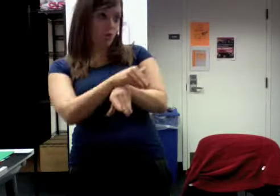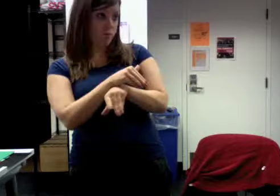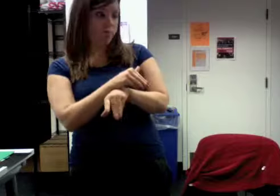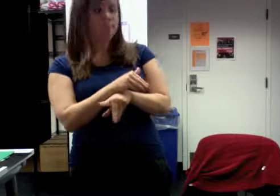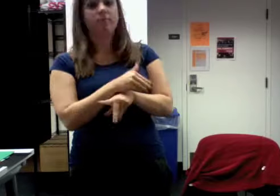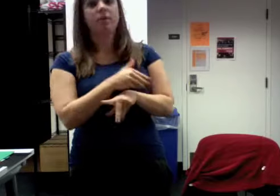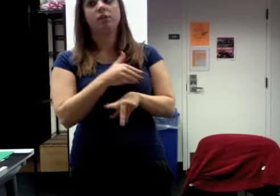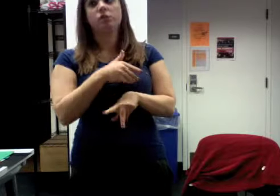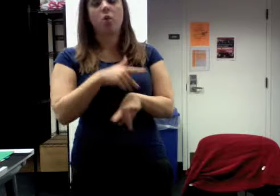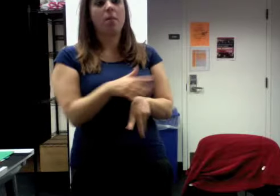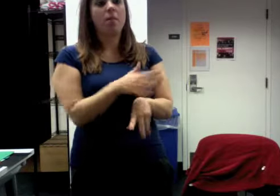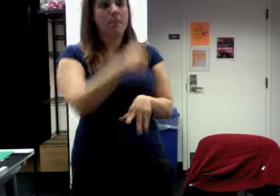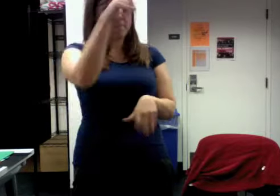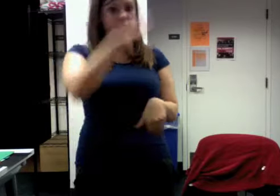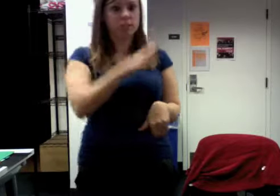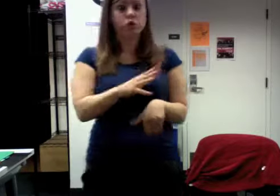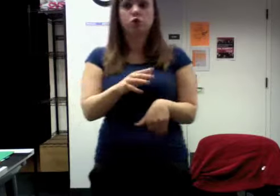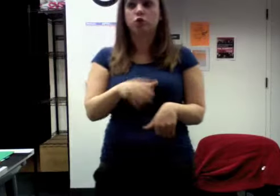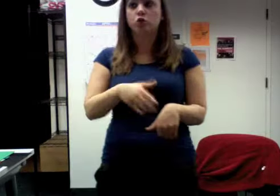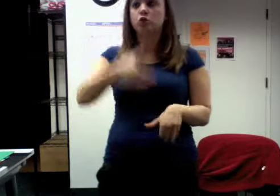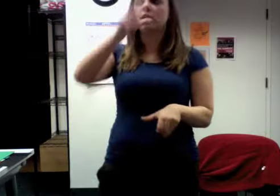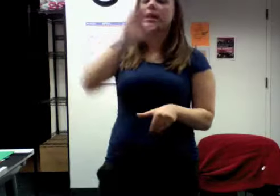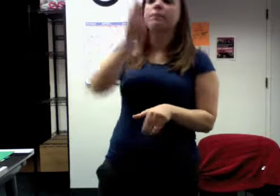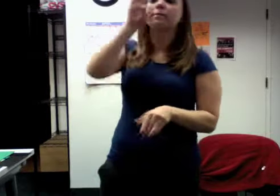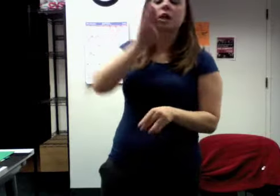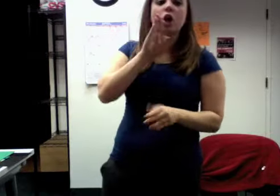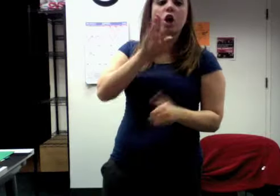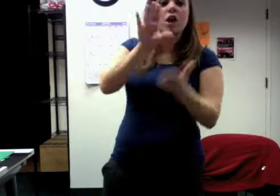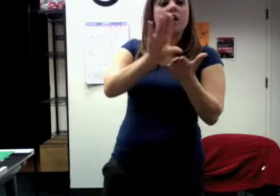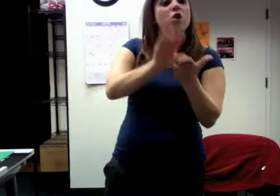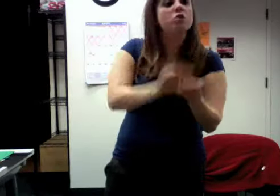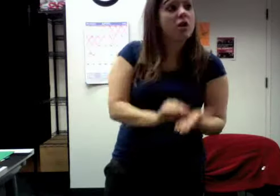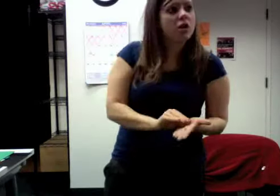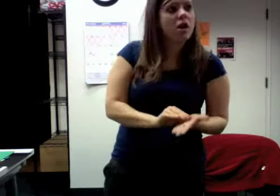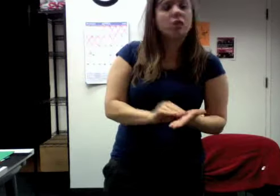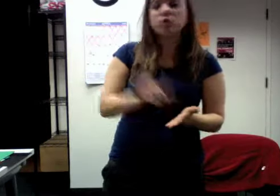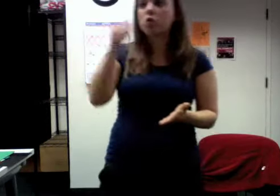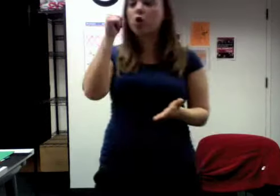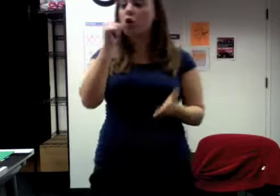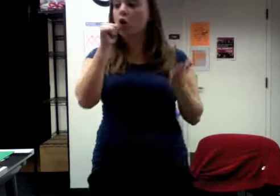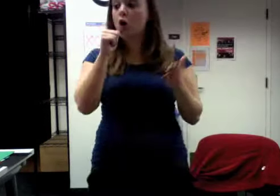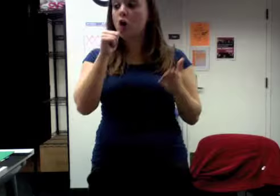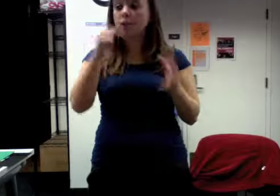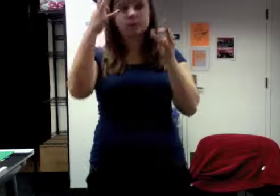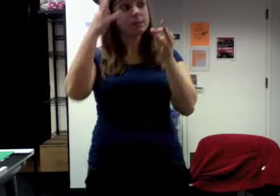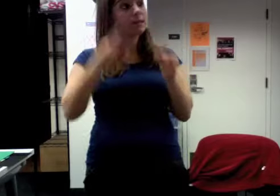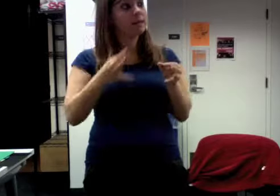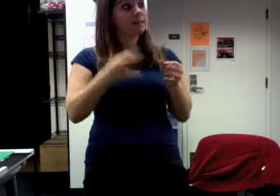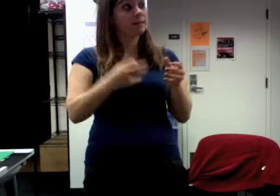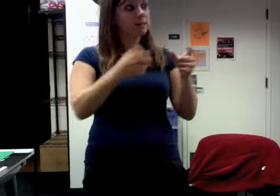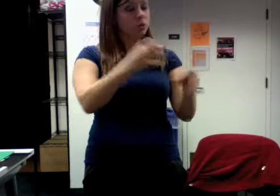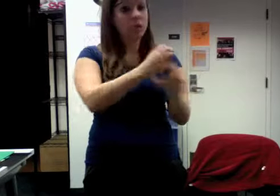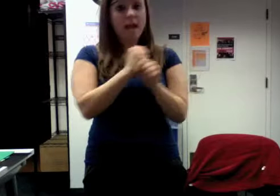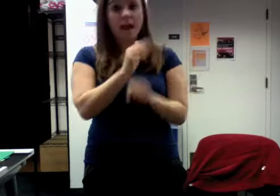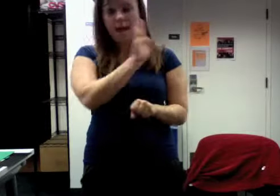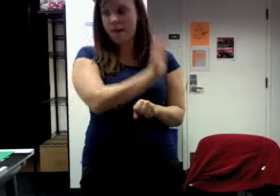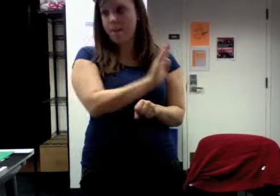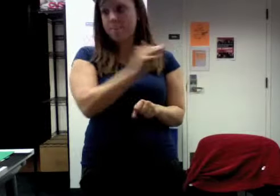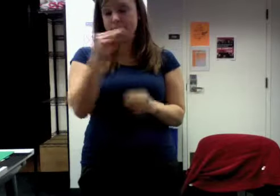and she opens up the tap and put the mug underneath, but it's a very slow drip. So she sits down on the stairs to